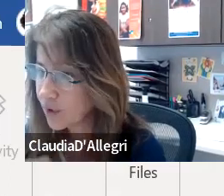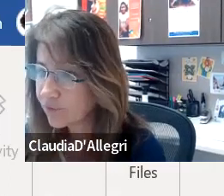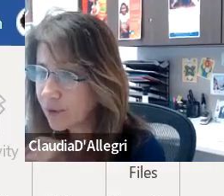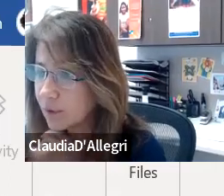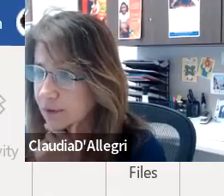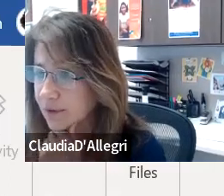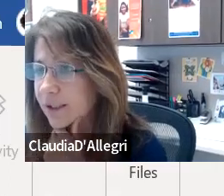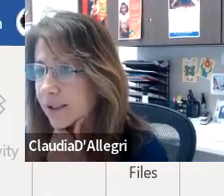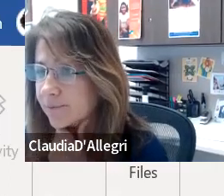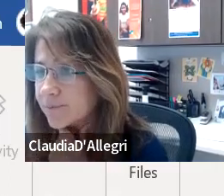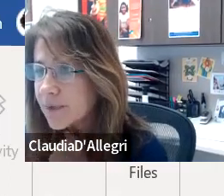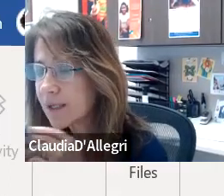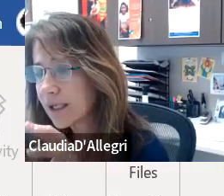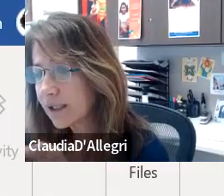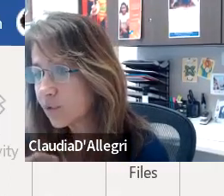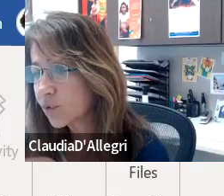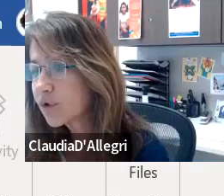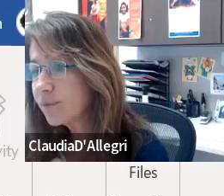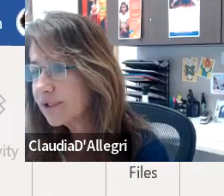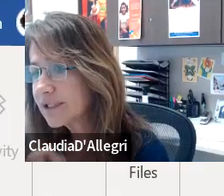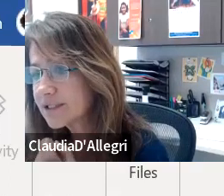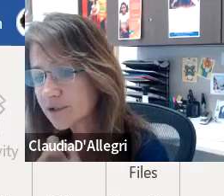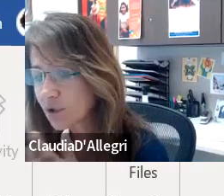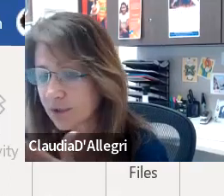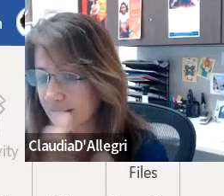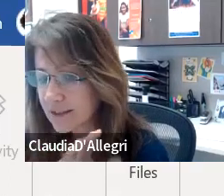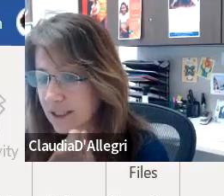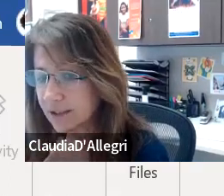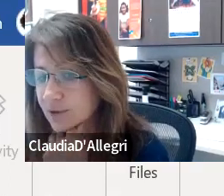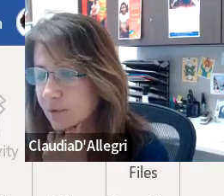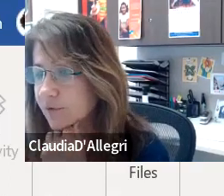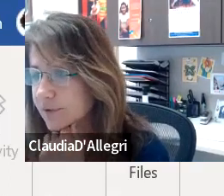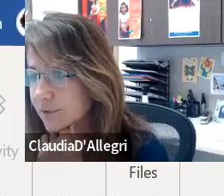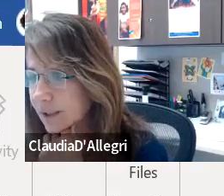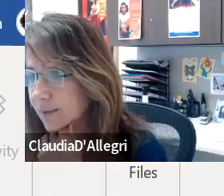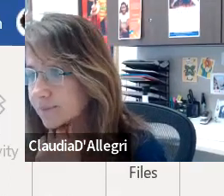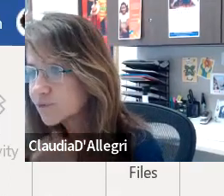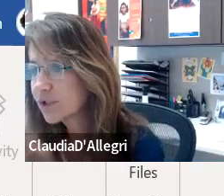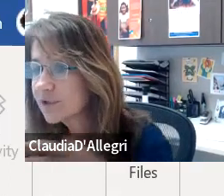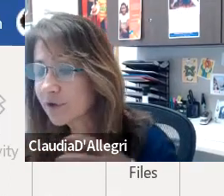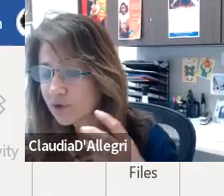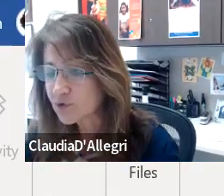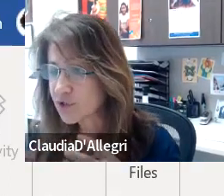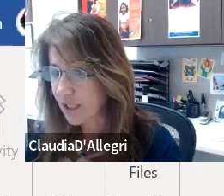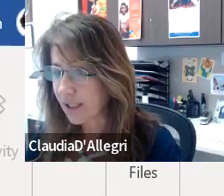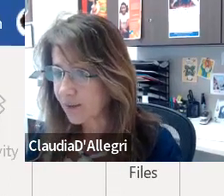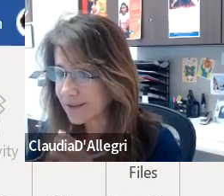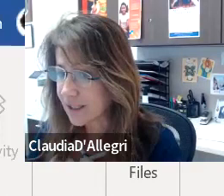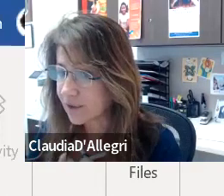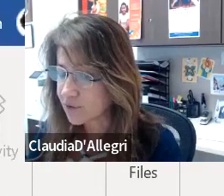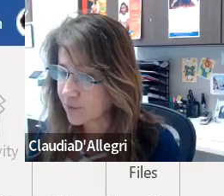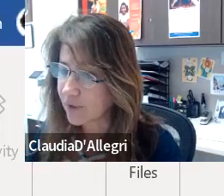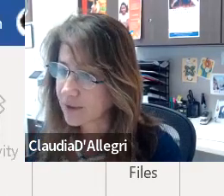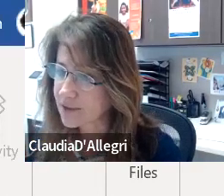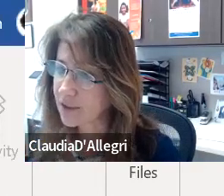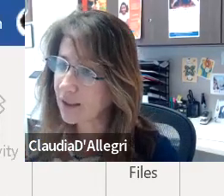do not feel welcome in rural communities, so they decide to move. So it's difficult to sustain or